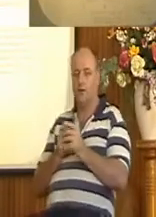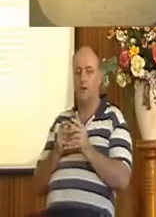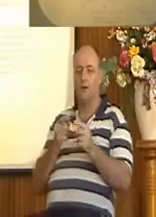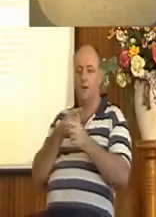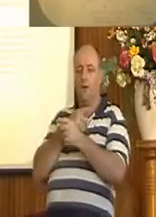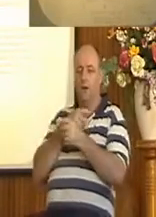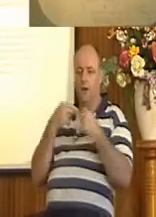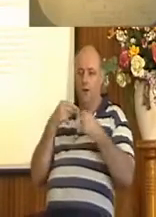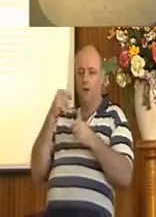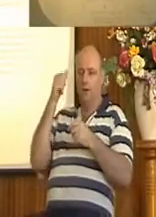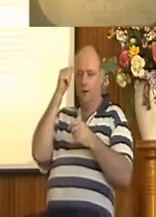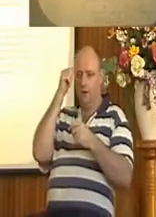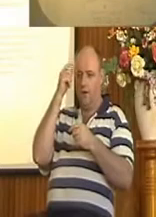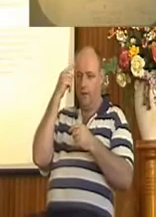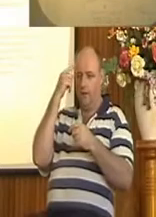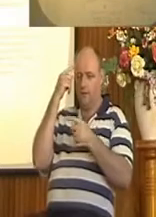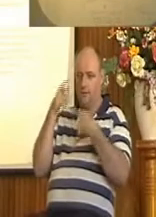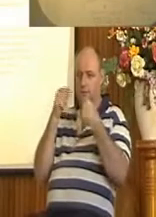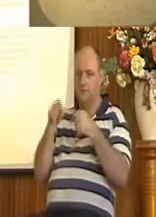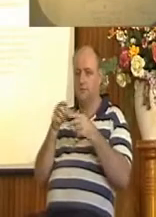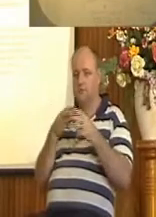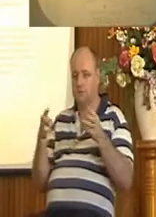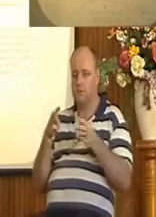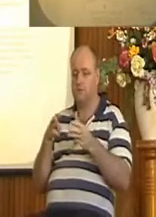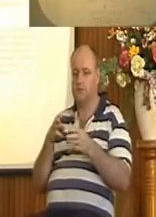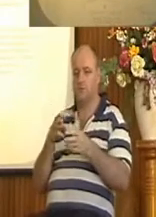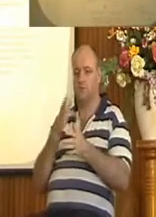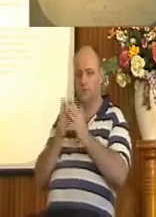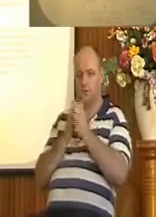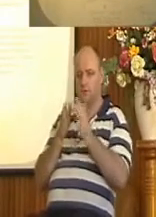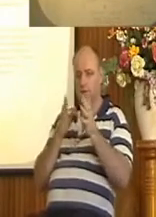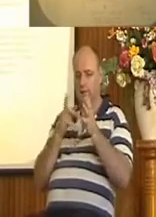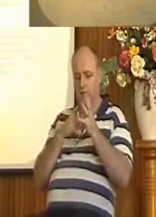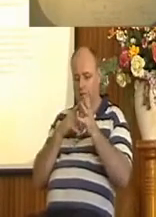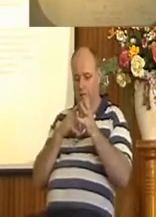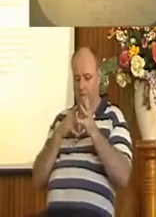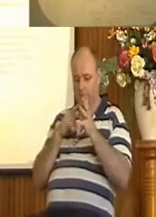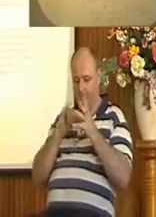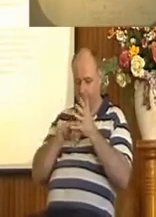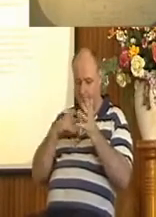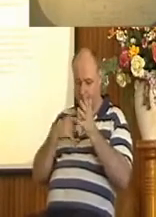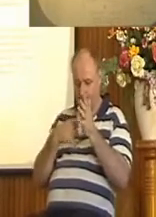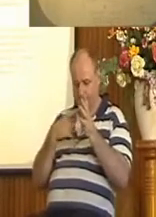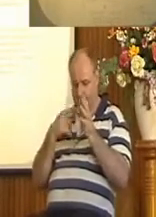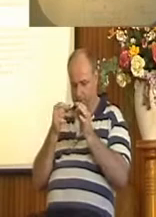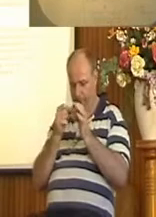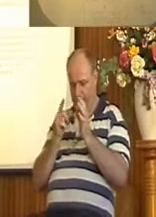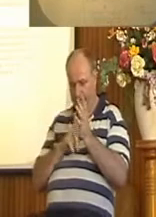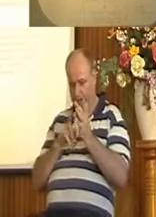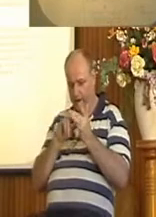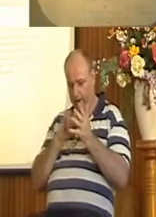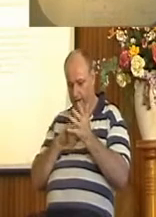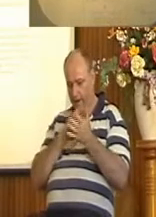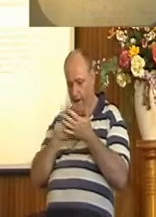all. Confirmation establishes us in the things of Christ.